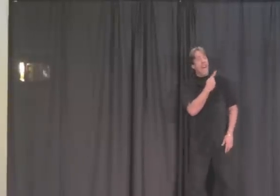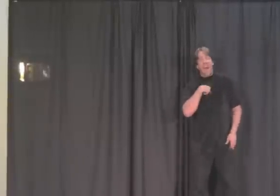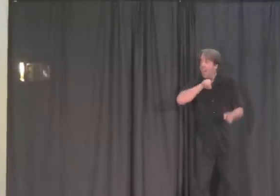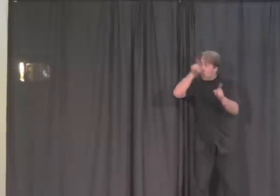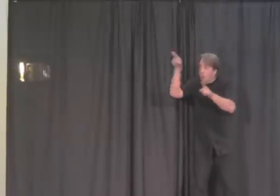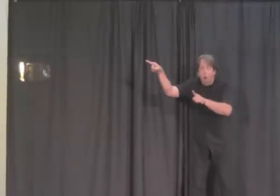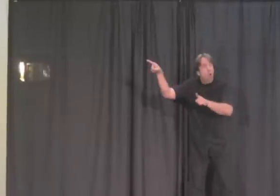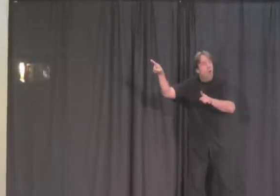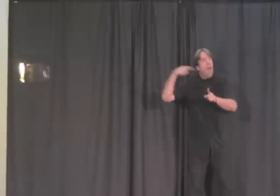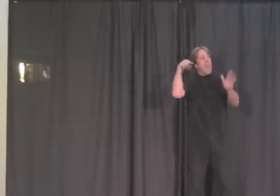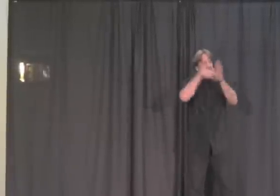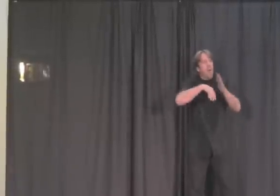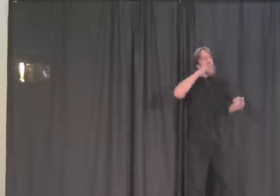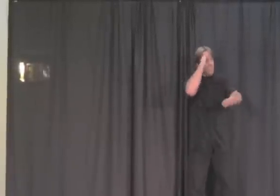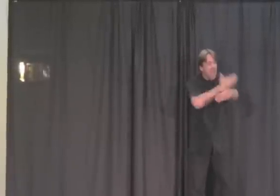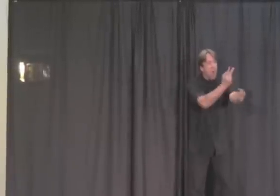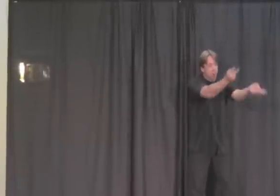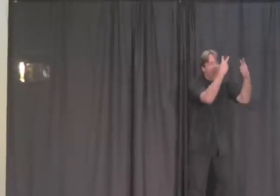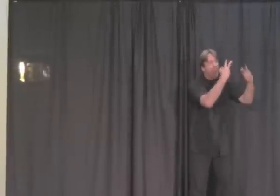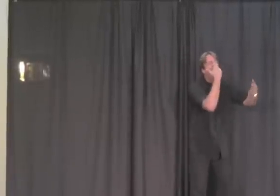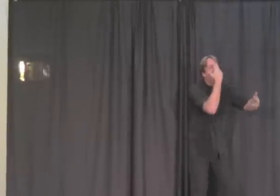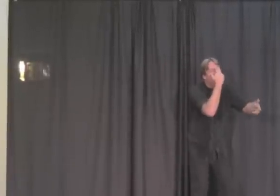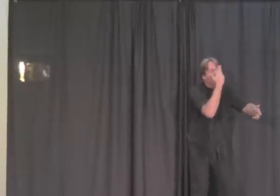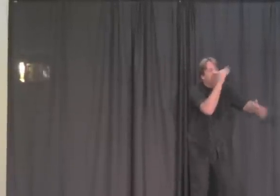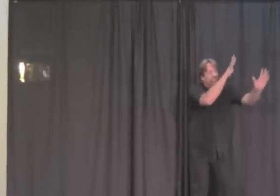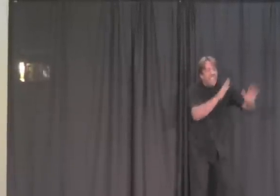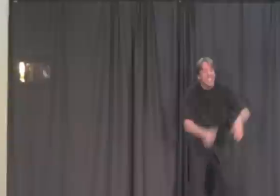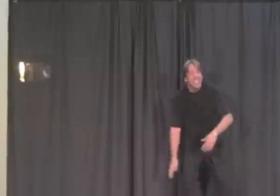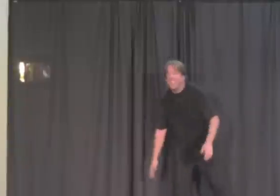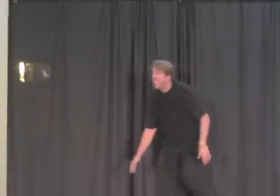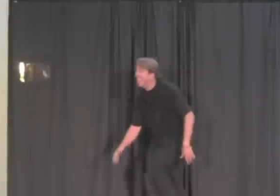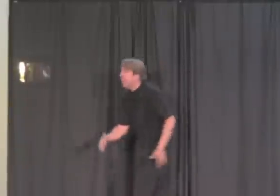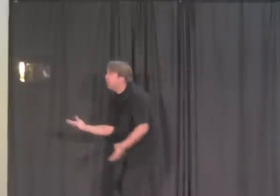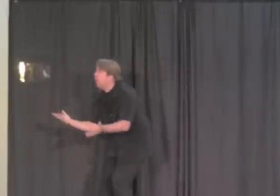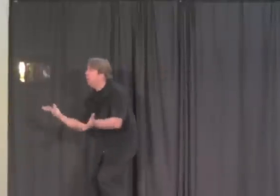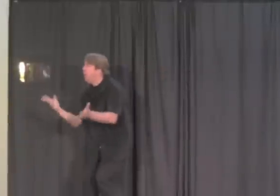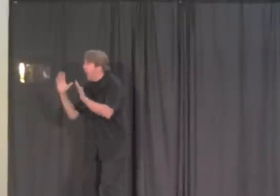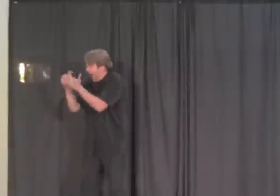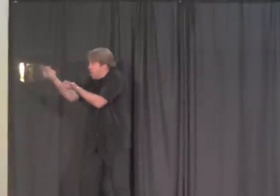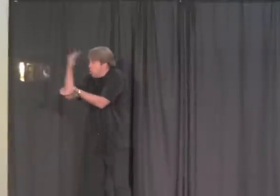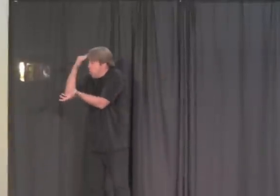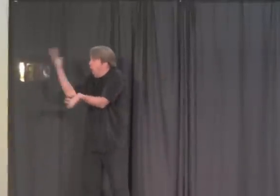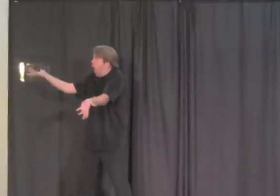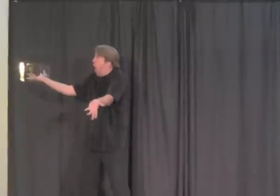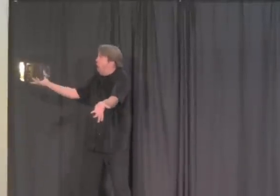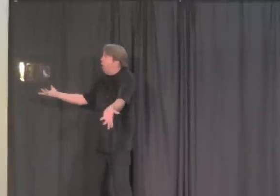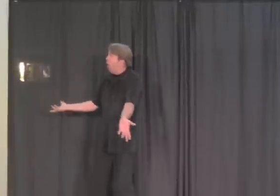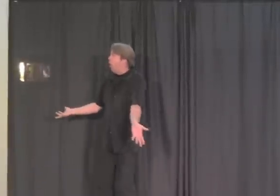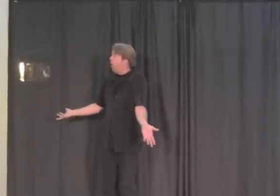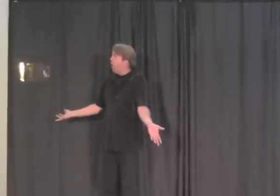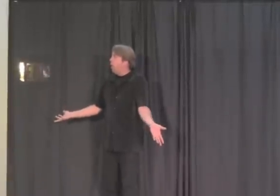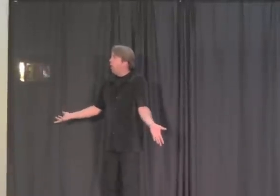I go, I kill myself. What, buddy, buddy, buddy? How you know?